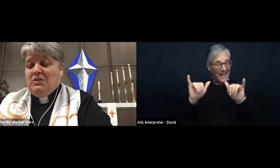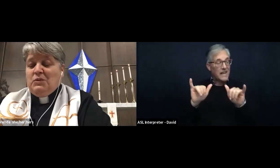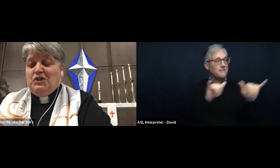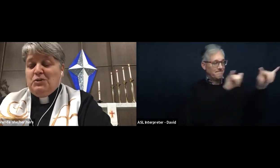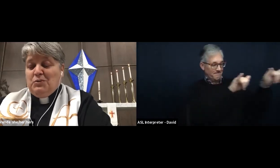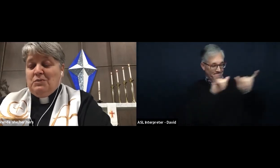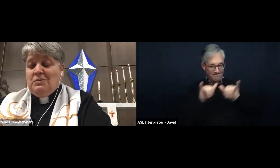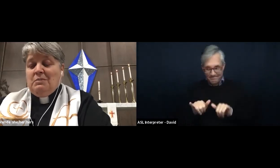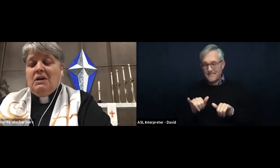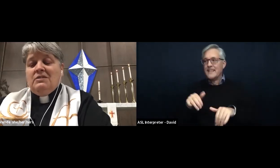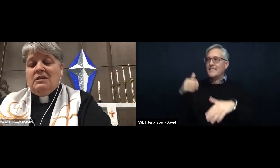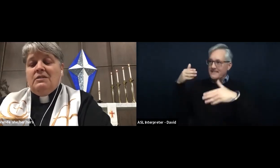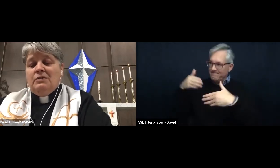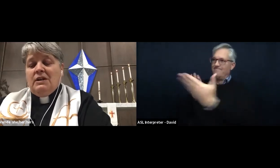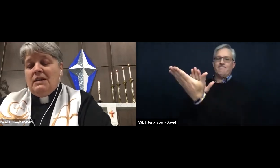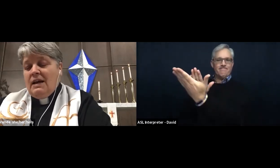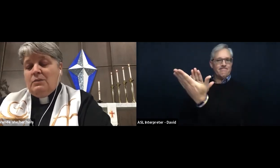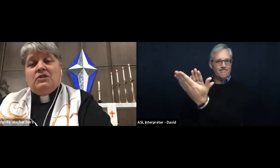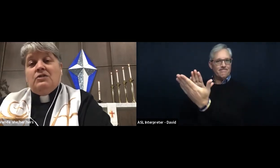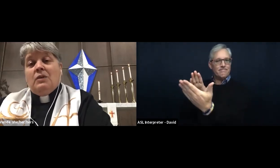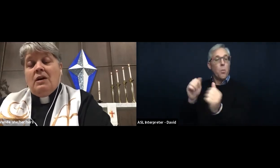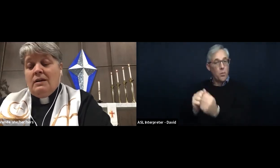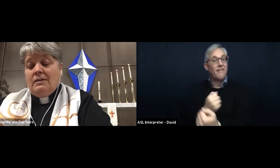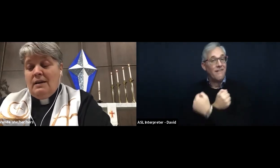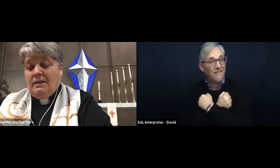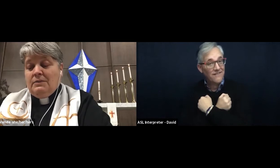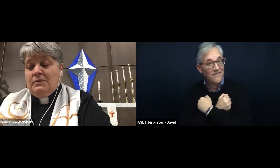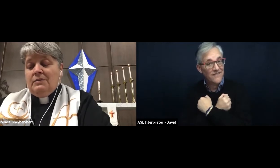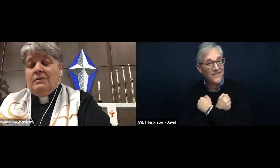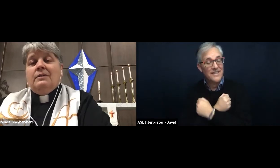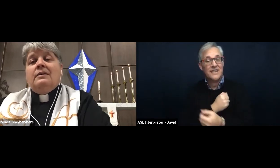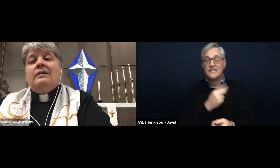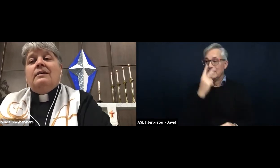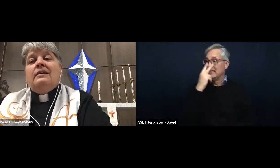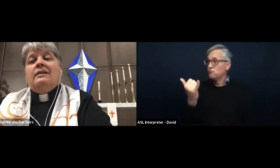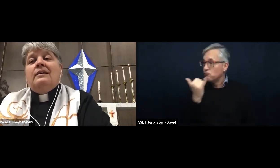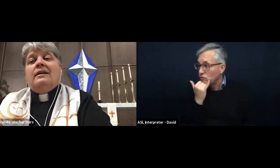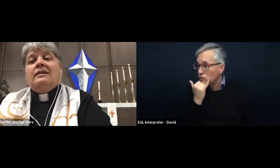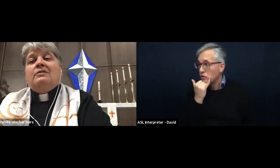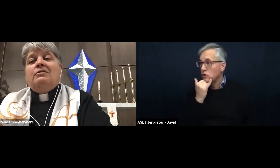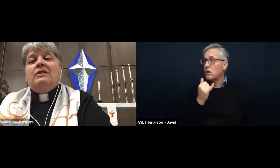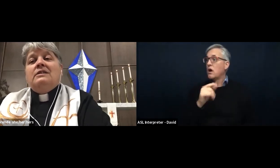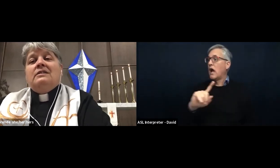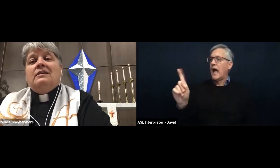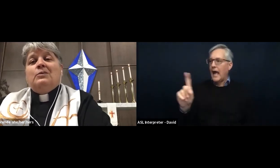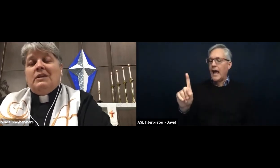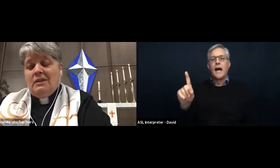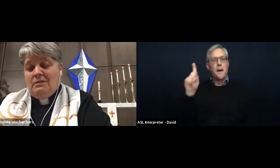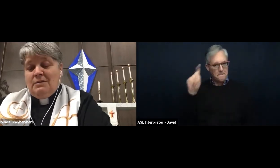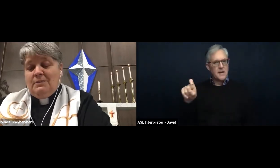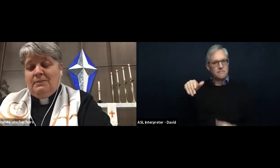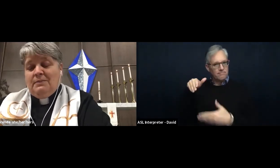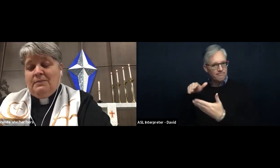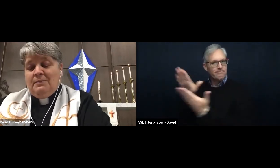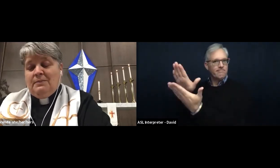That means we too must confront that which is wrong in our lives and confront it with